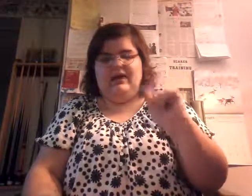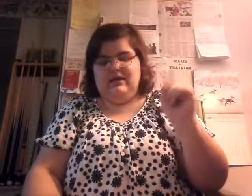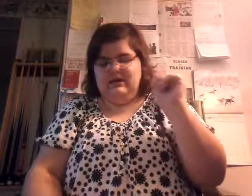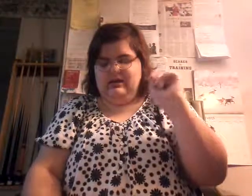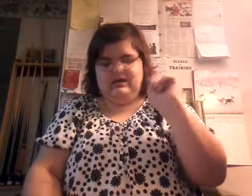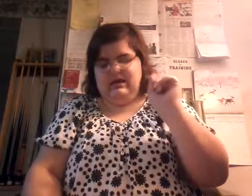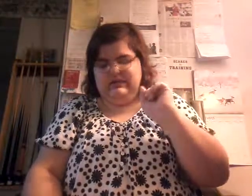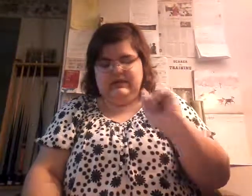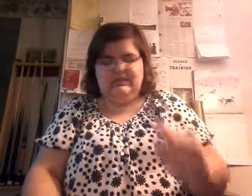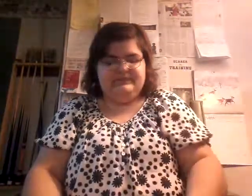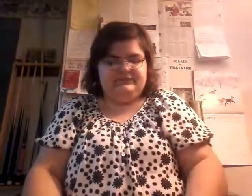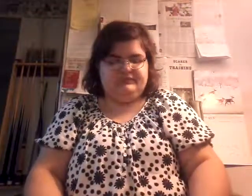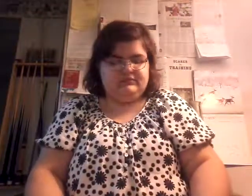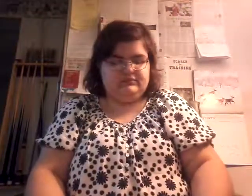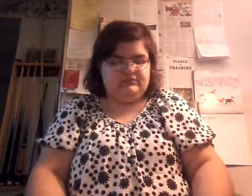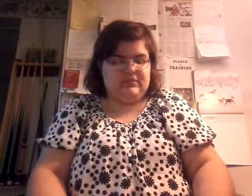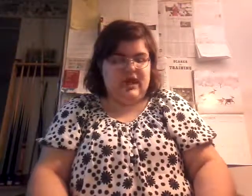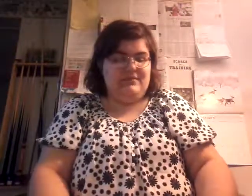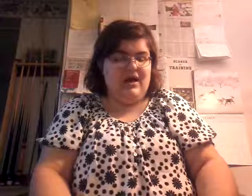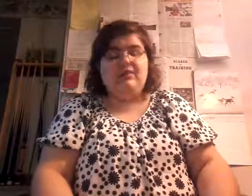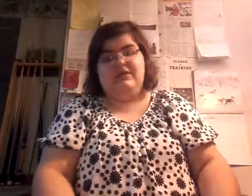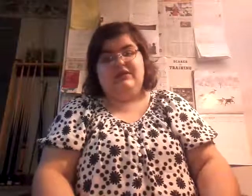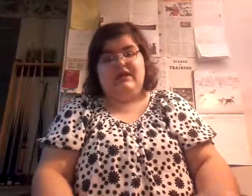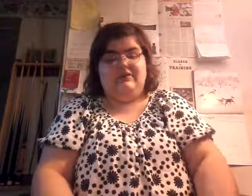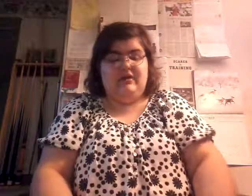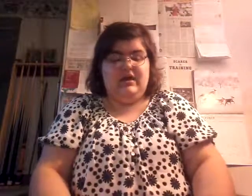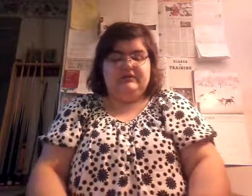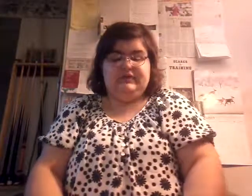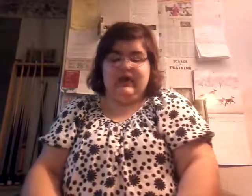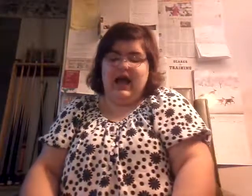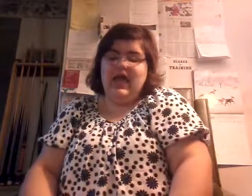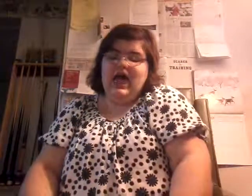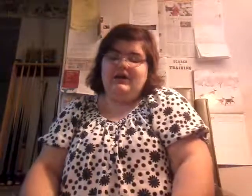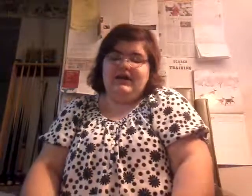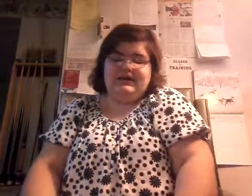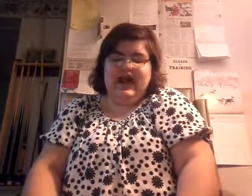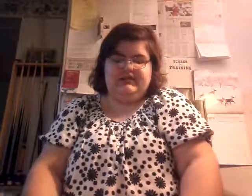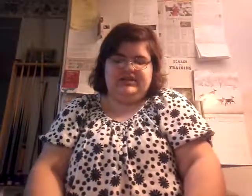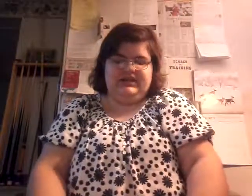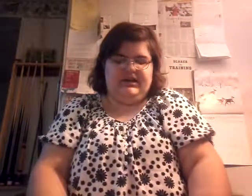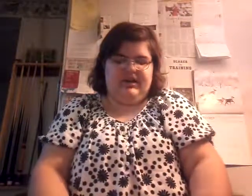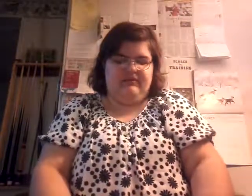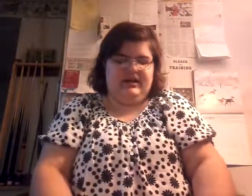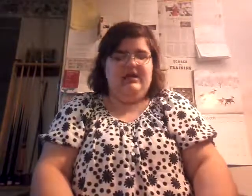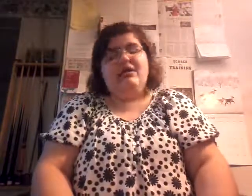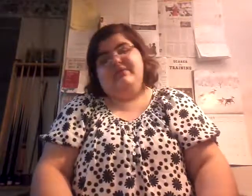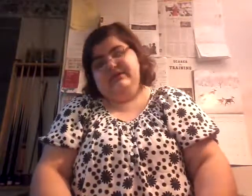like, nothing I'm not worthy of. So I know I kind of cheated on that one, but I did